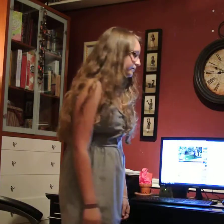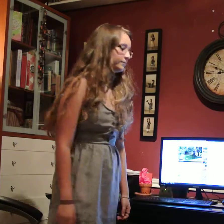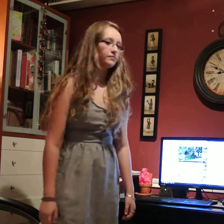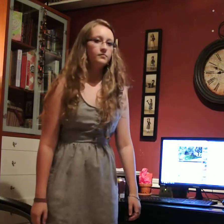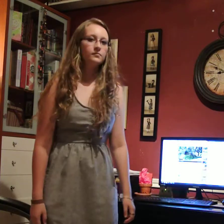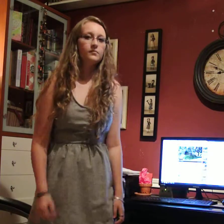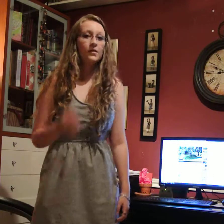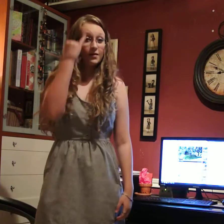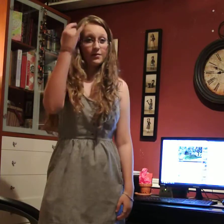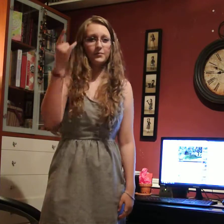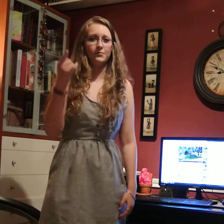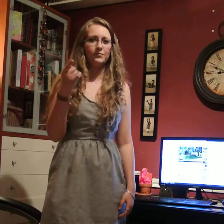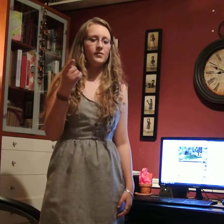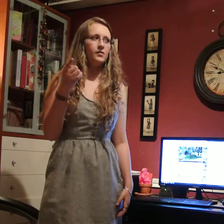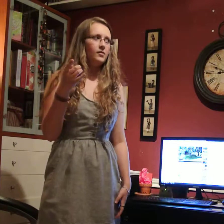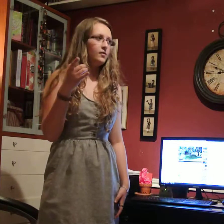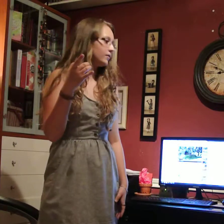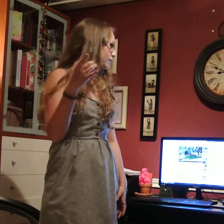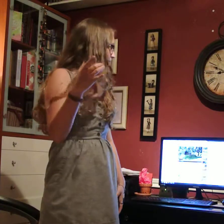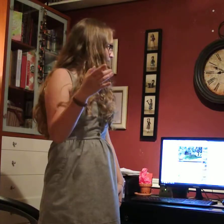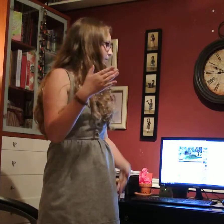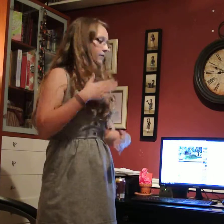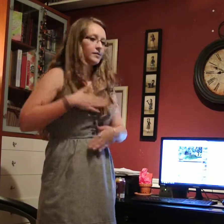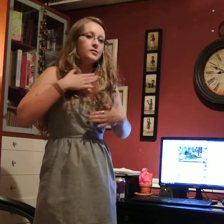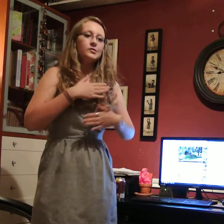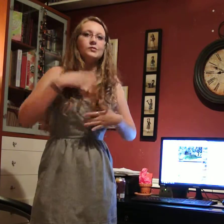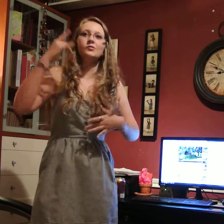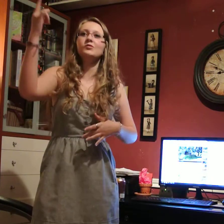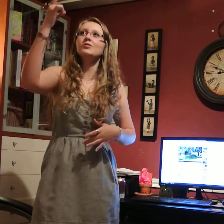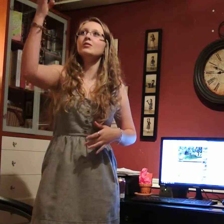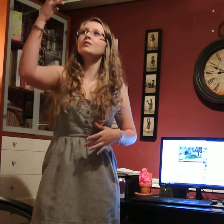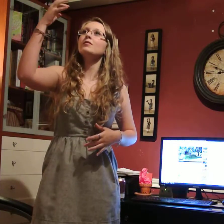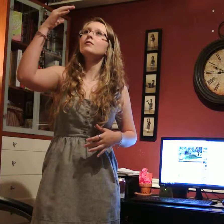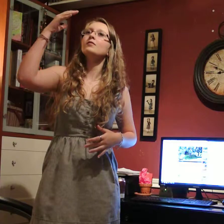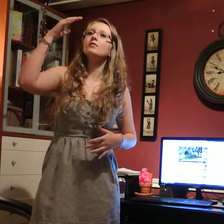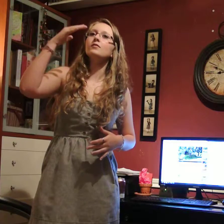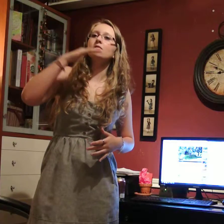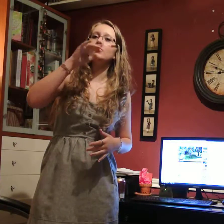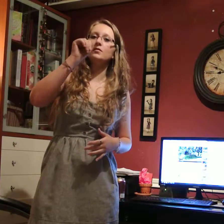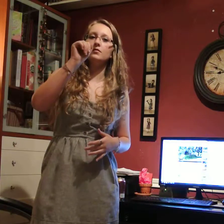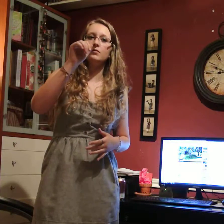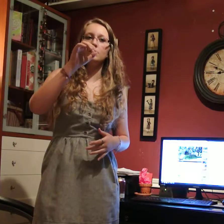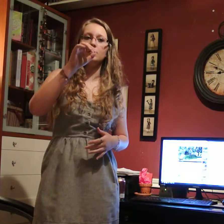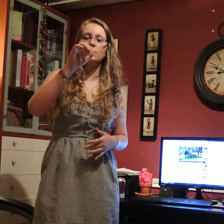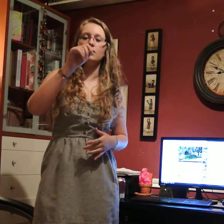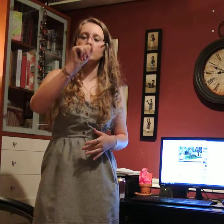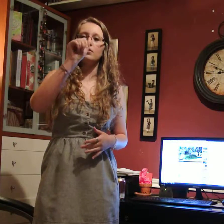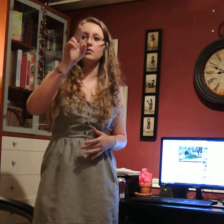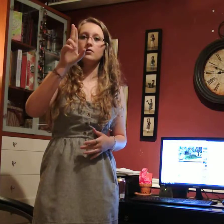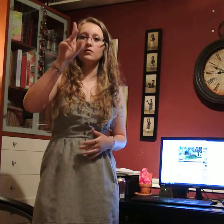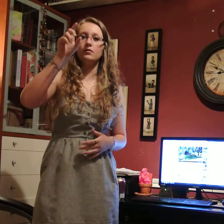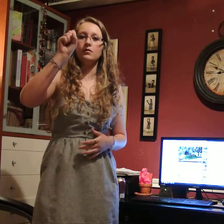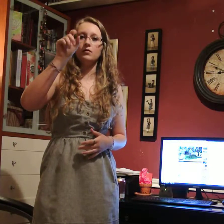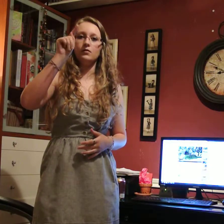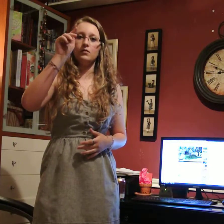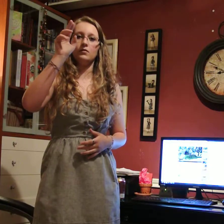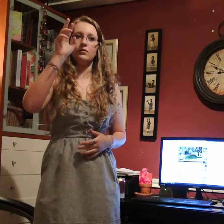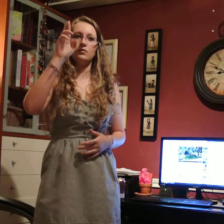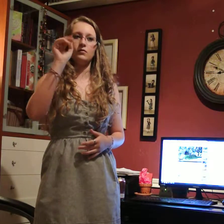Imagine this, enjoying the great Australian sunshine in your backyard, lazing about on a brand new deck. Well, the only thing that will make that better